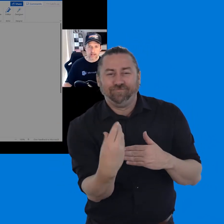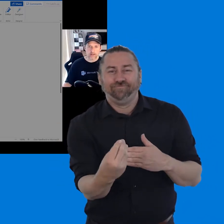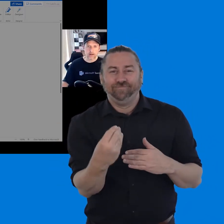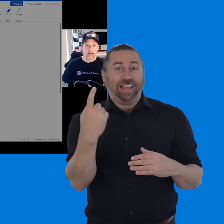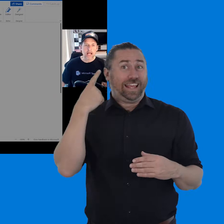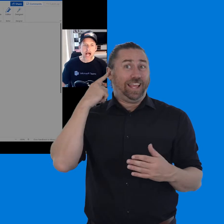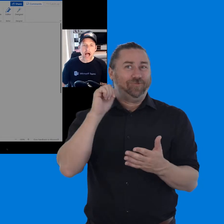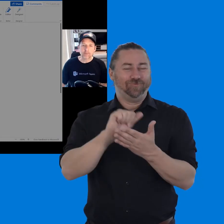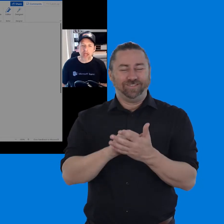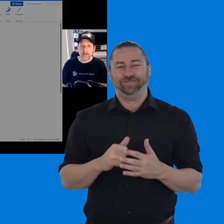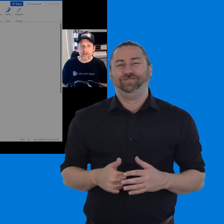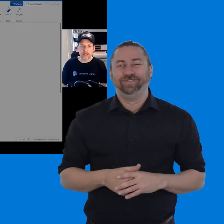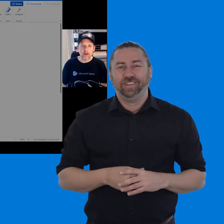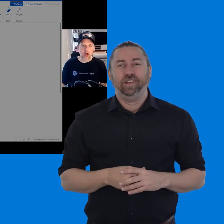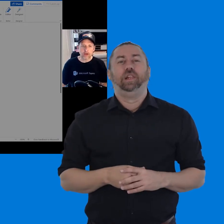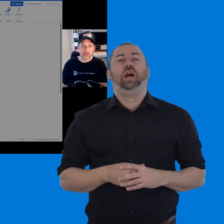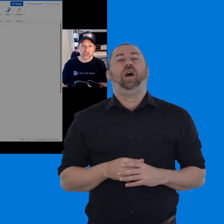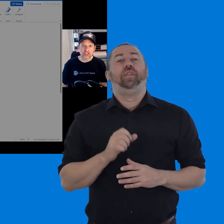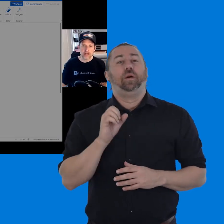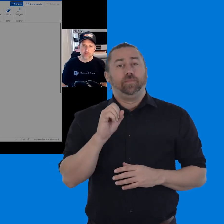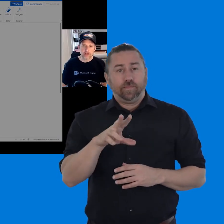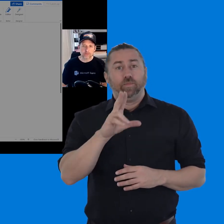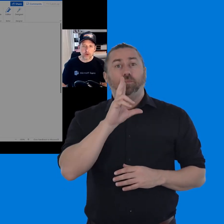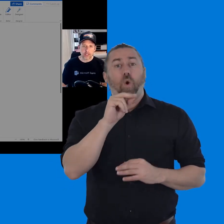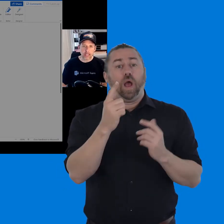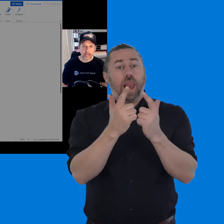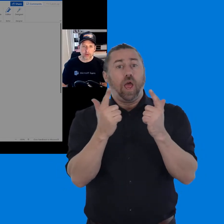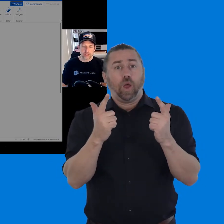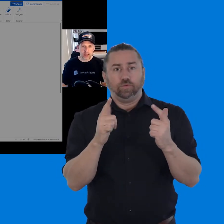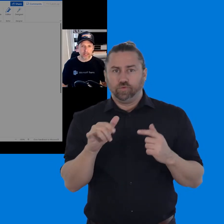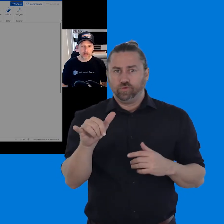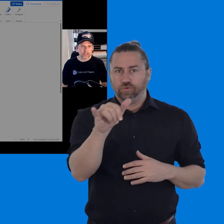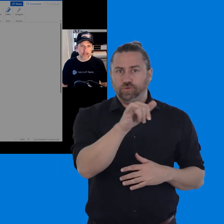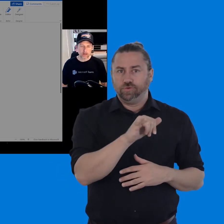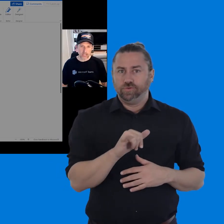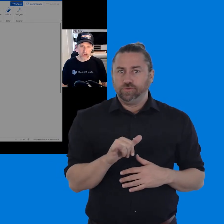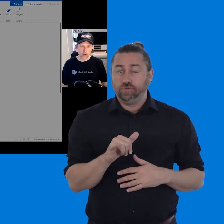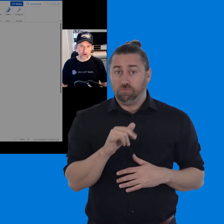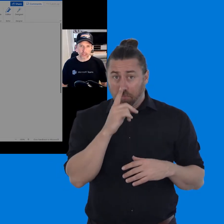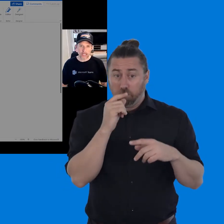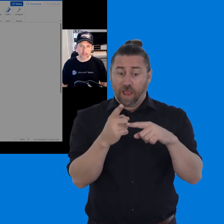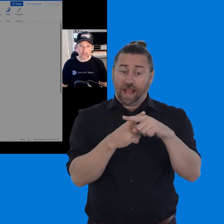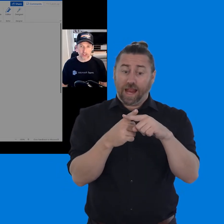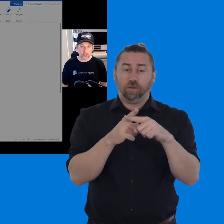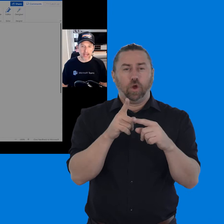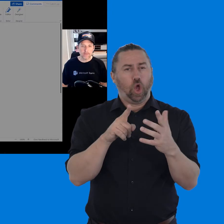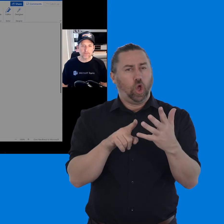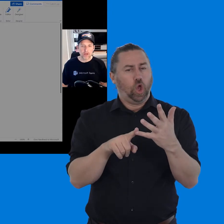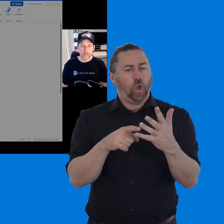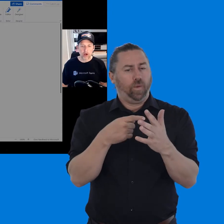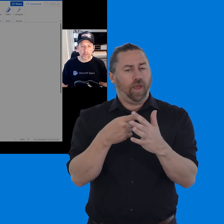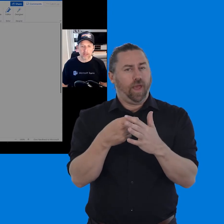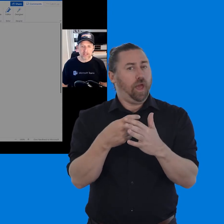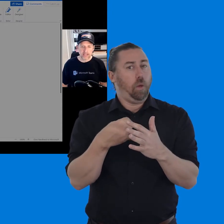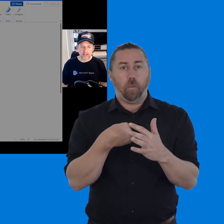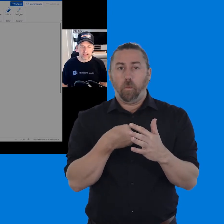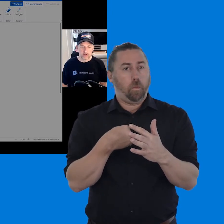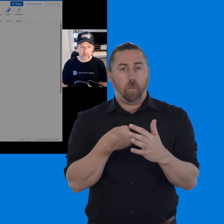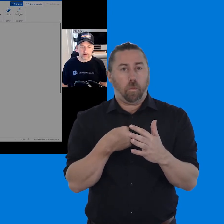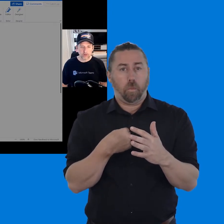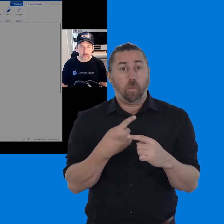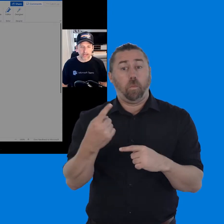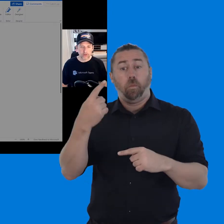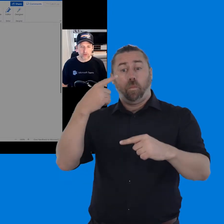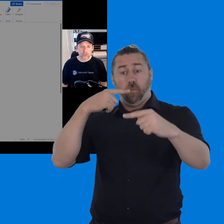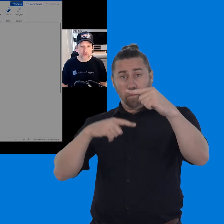of a better sound now. And then I'm going to set my spoken language. Now, it is set here on English UK, but I'm going to take down